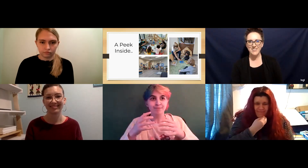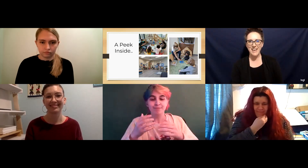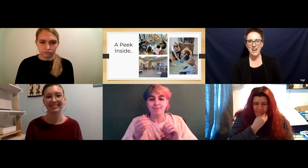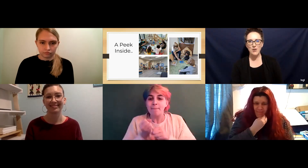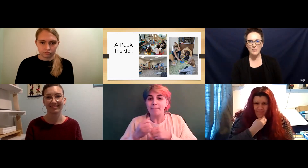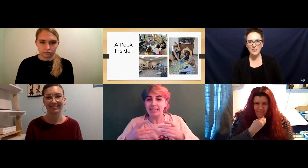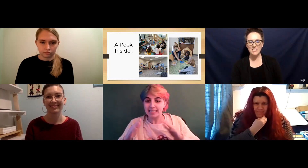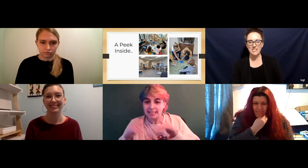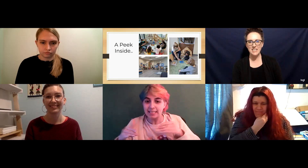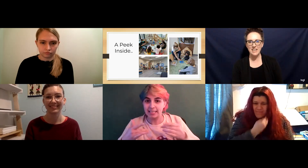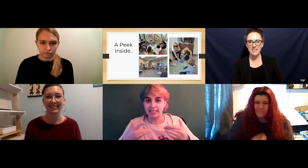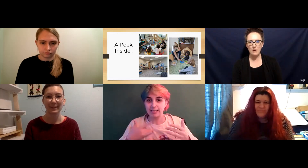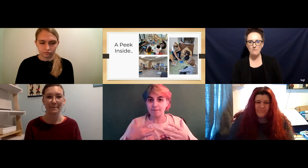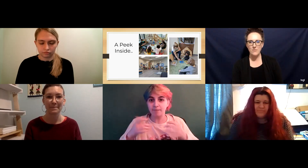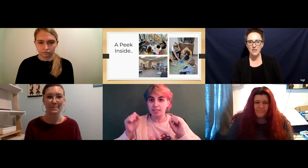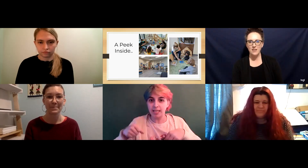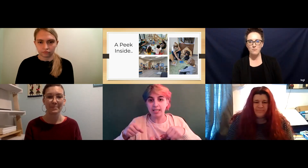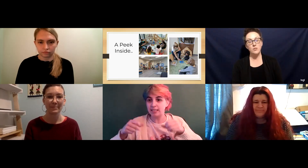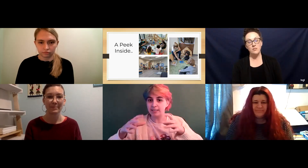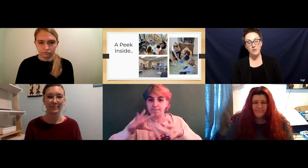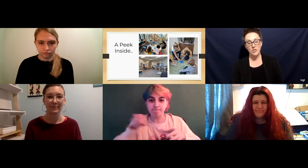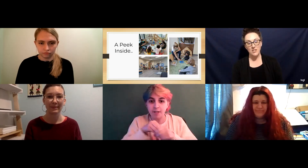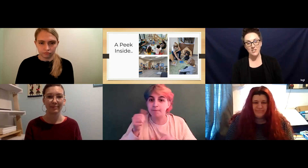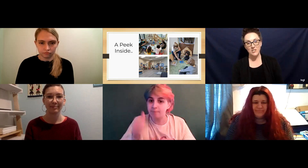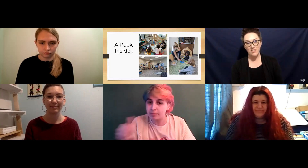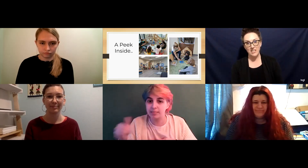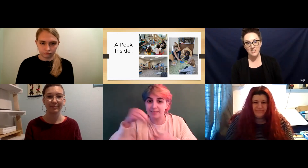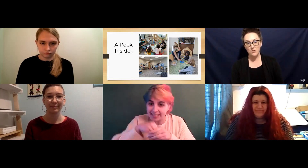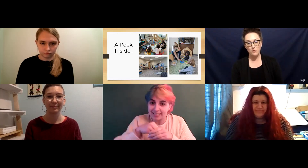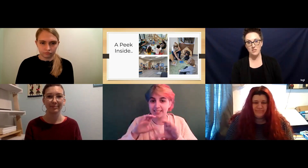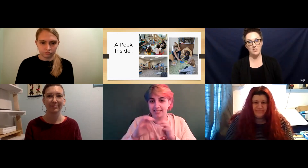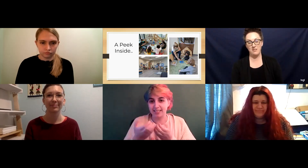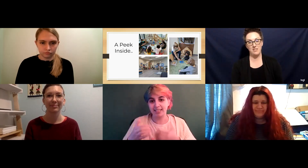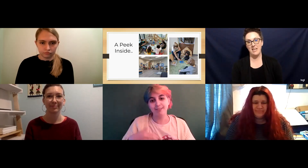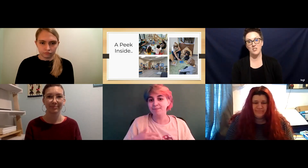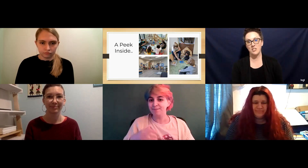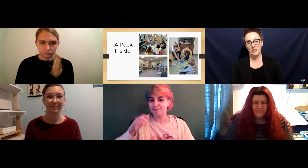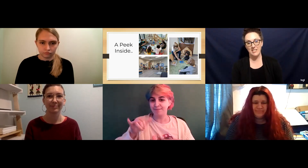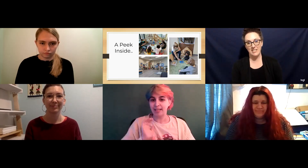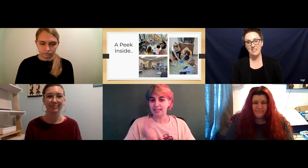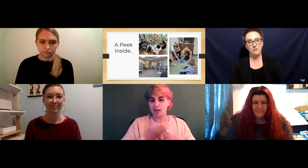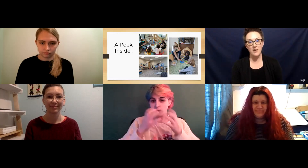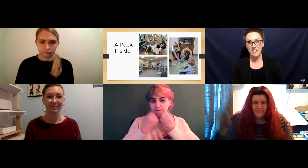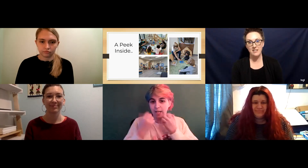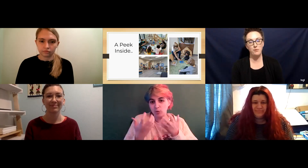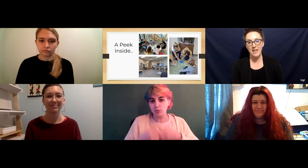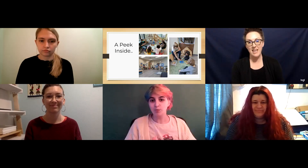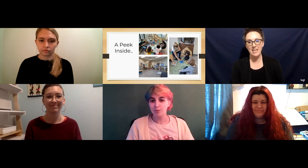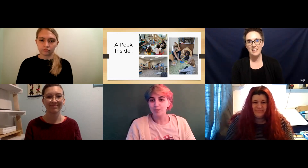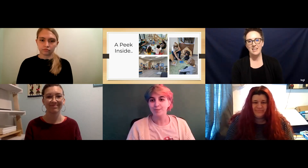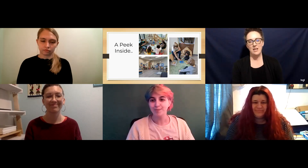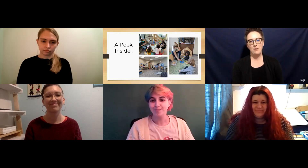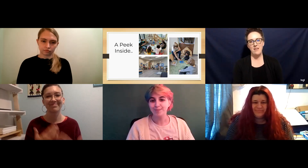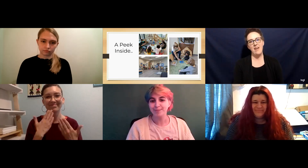So yeah, hopefully you can see that most of our pictures are actually of the kids just engaged in learning and in fun and in